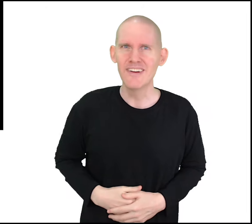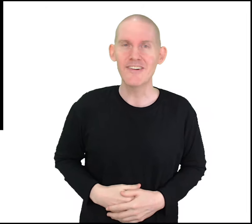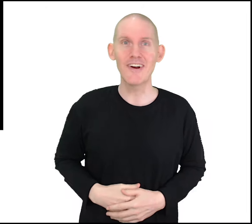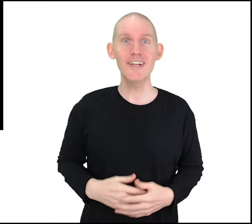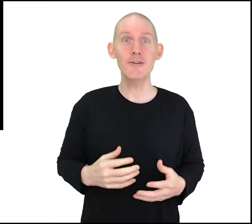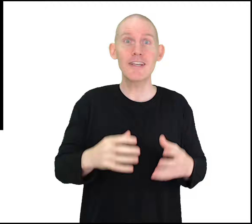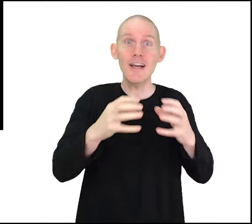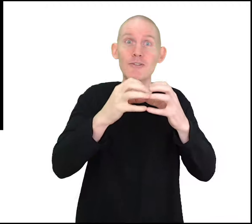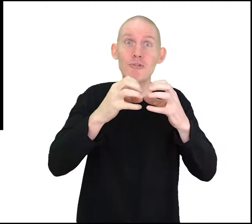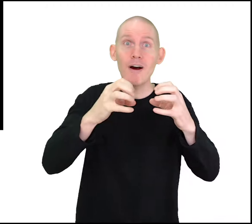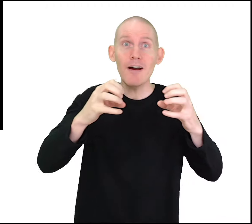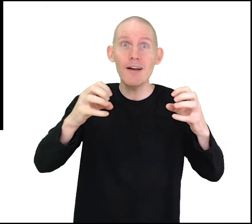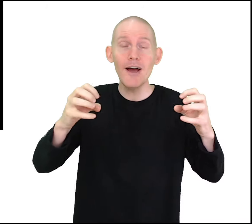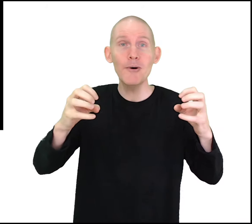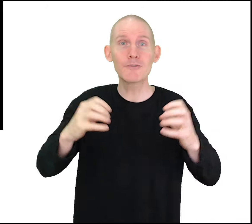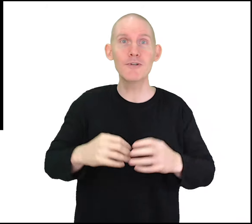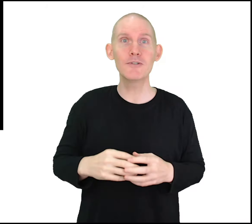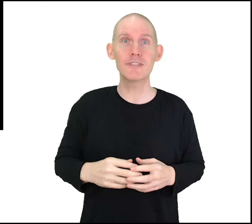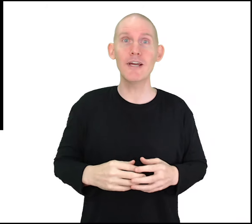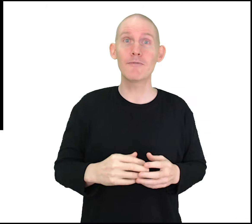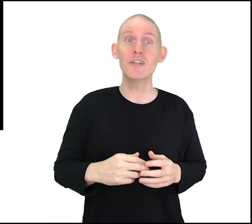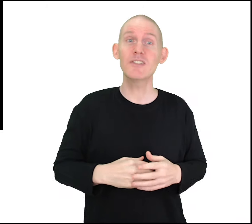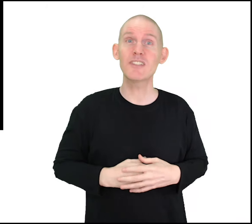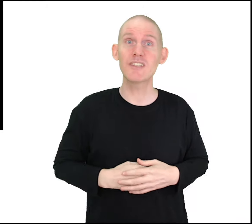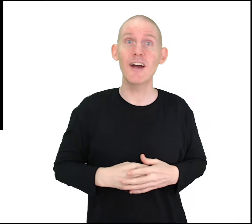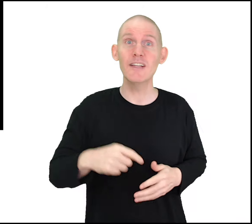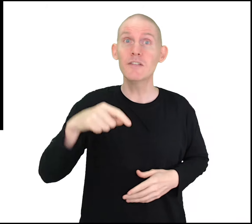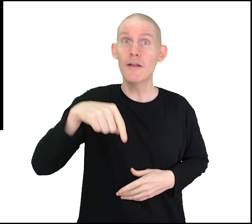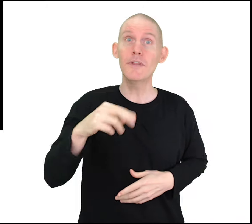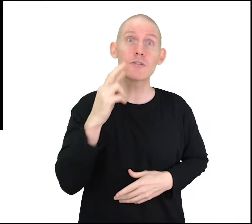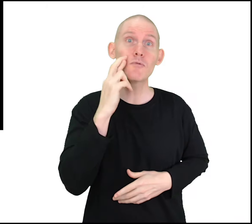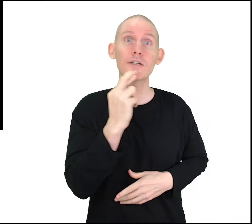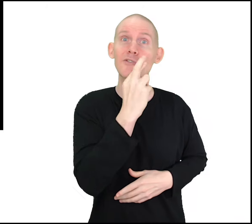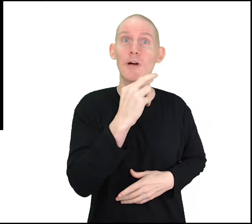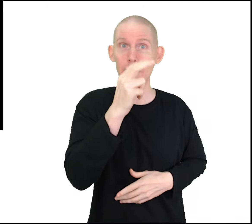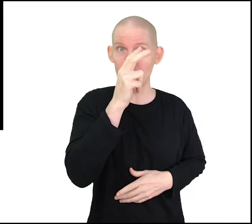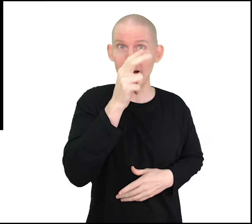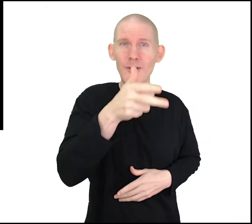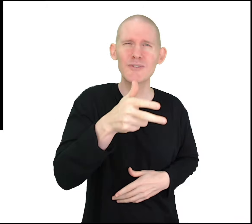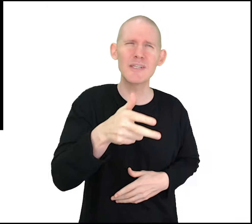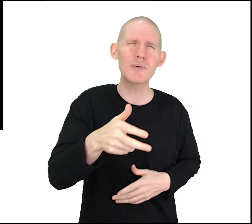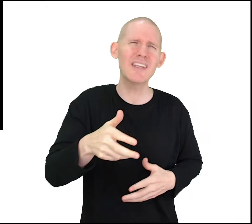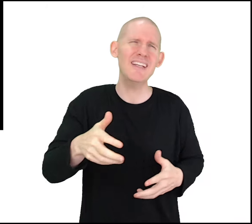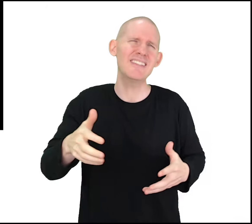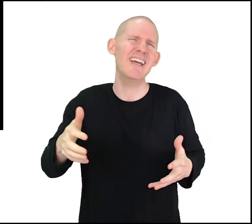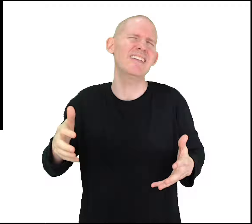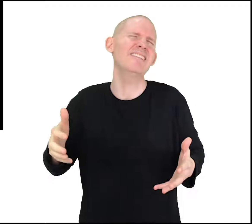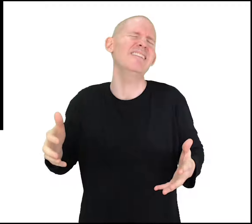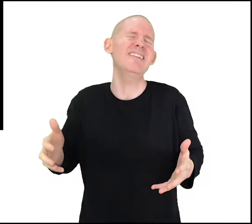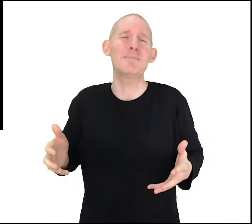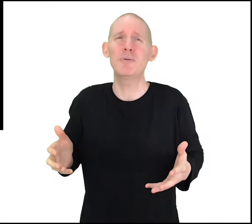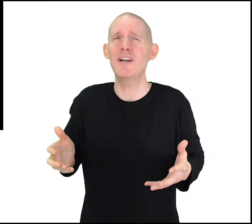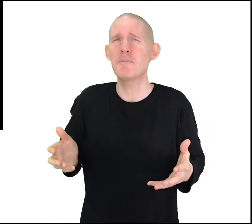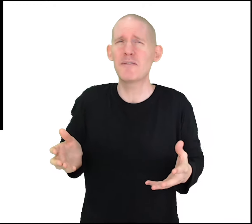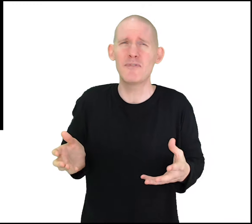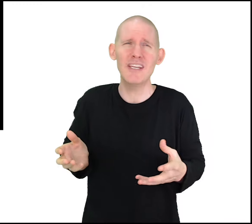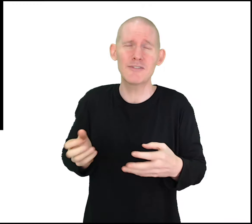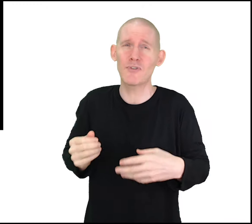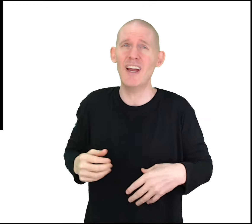Right? You can kind of draw it out too. You see, I finished the signs, this restaurant lousy, but then I just had to put it on my face for